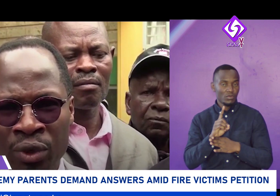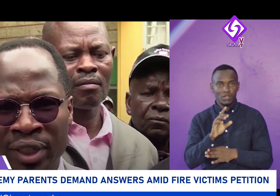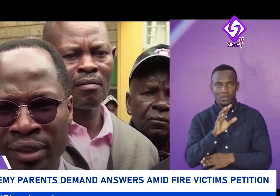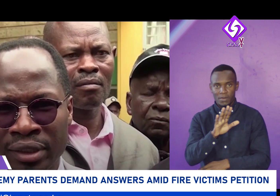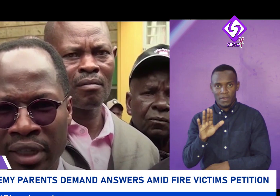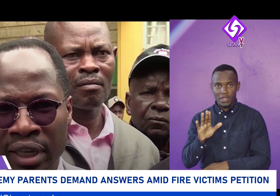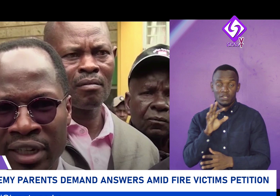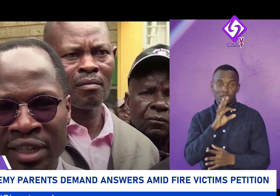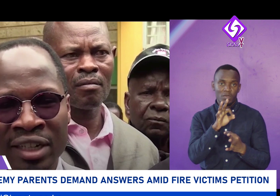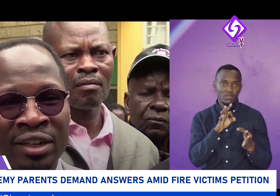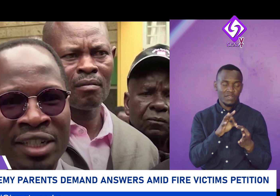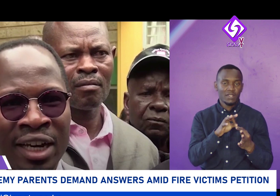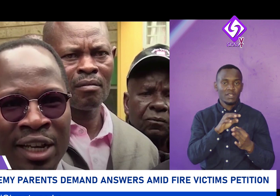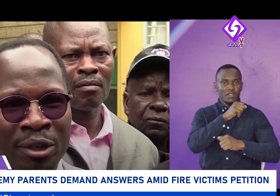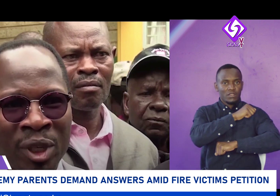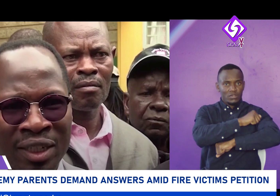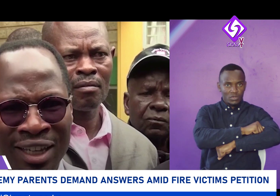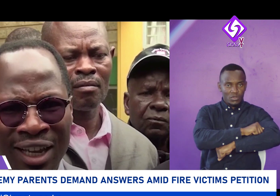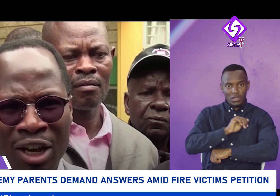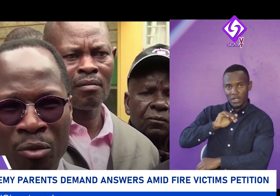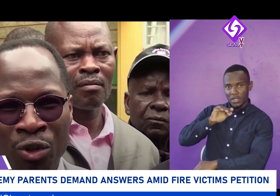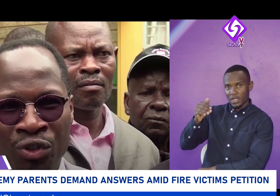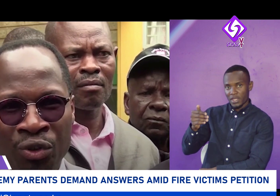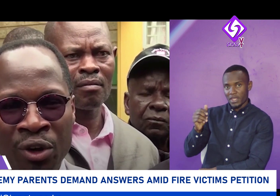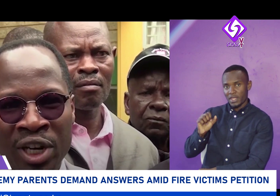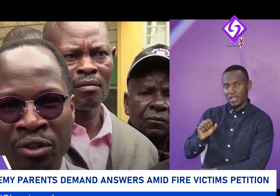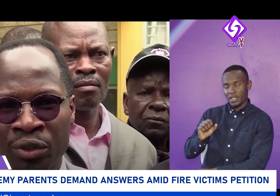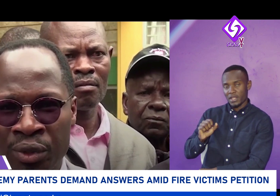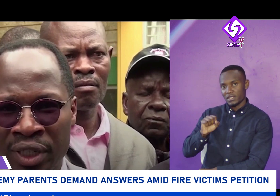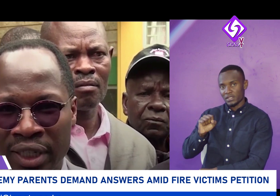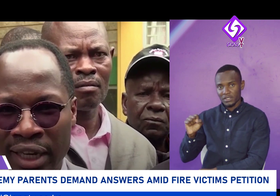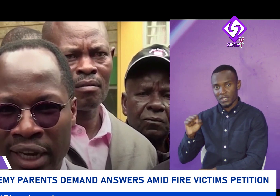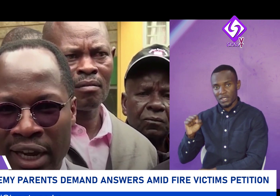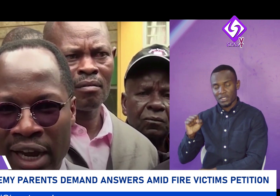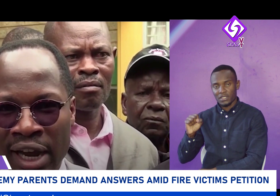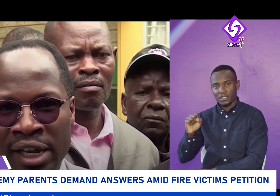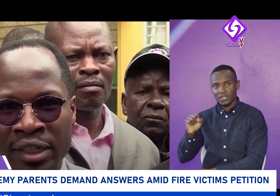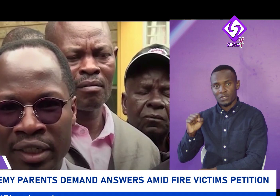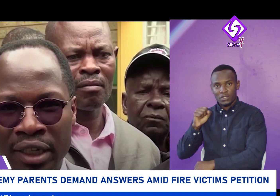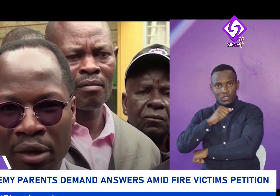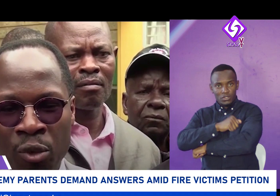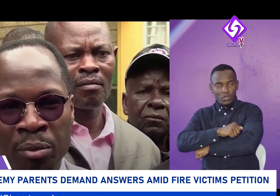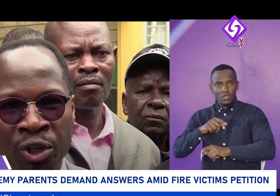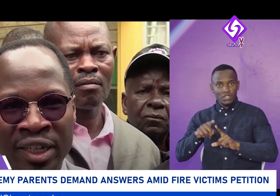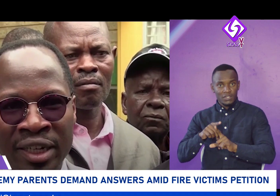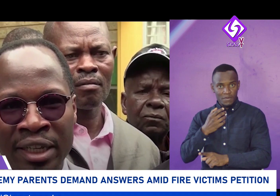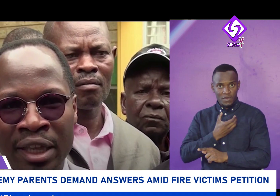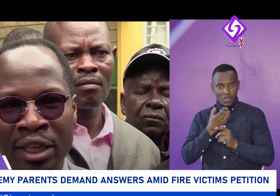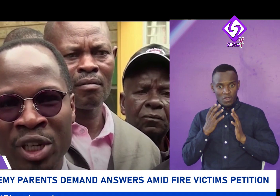school, Hillside Endarasha Academy, more so the owners of the school, and more importantly, the